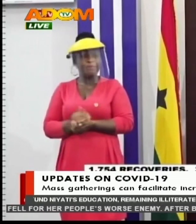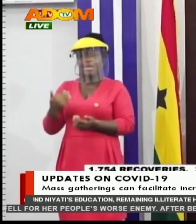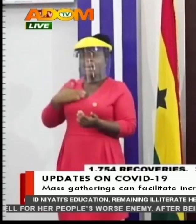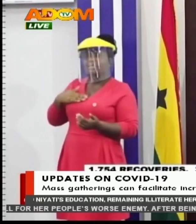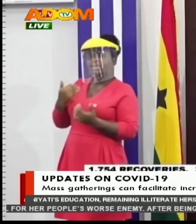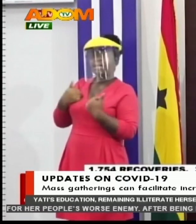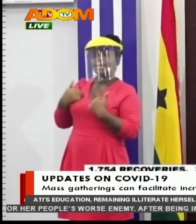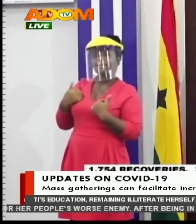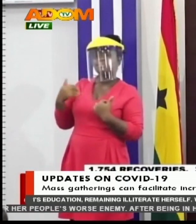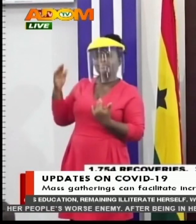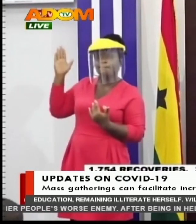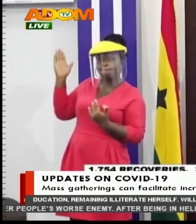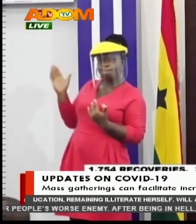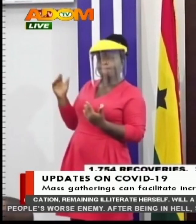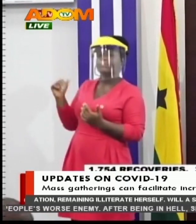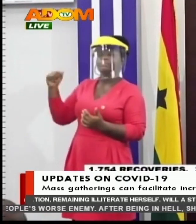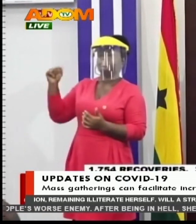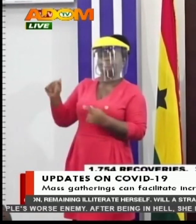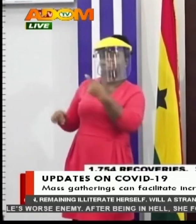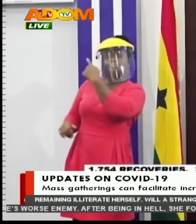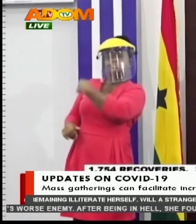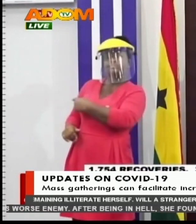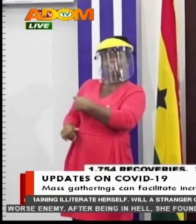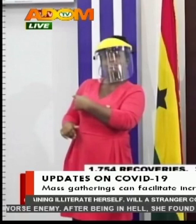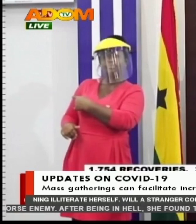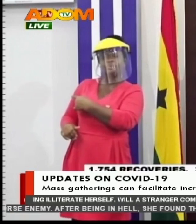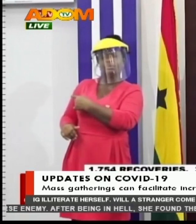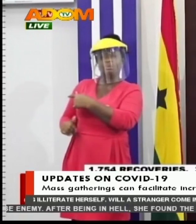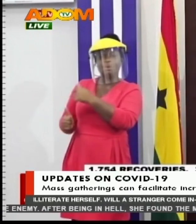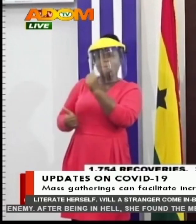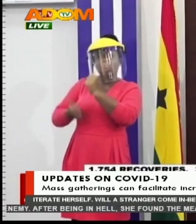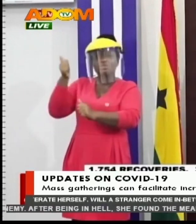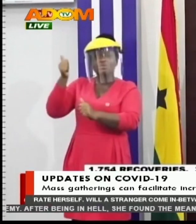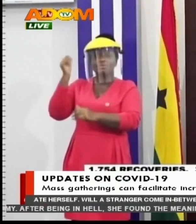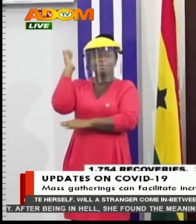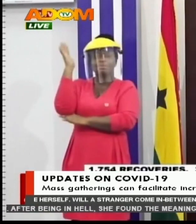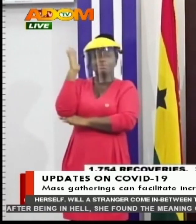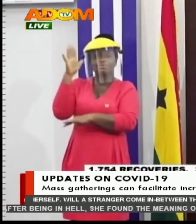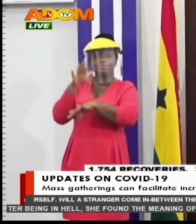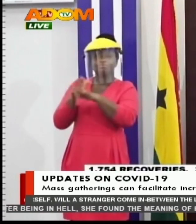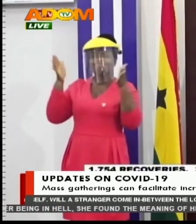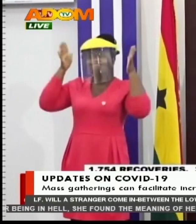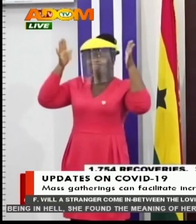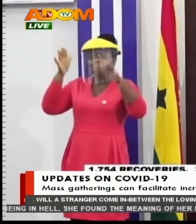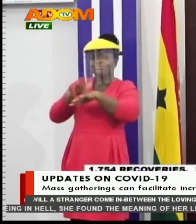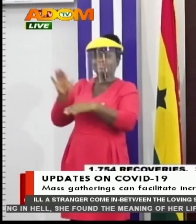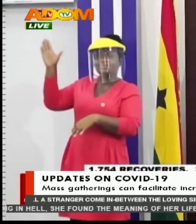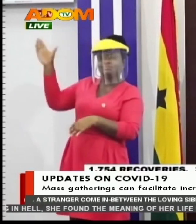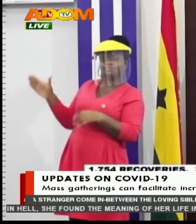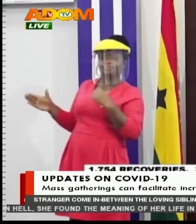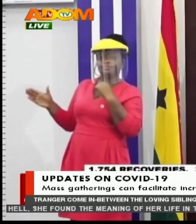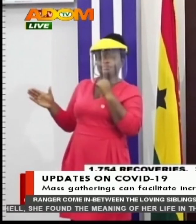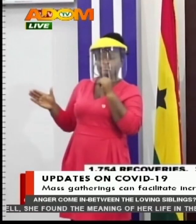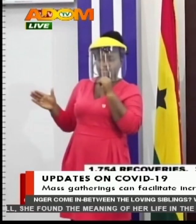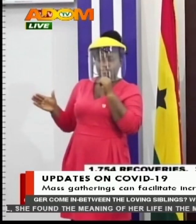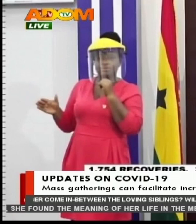is the 13th. That's when we had the Obuasi case. And if you look at this slide, you can see that Obuasi remained quiet